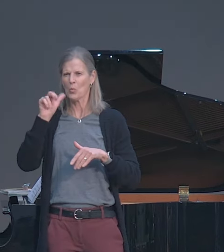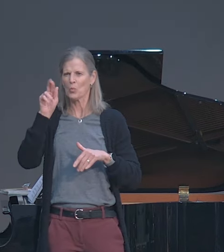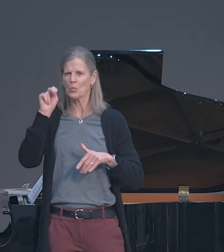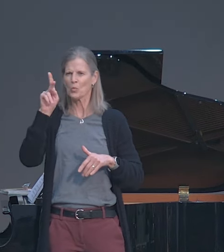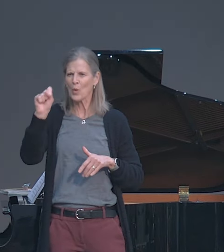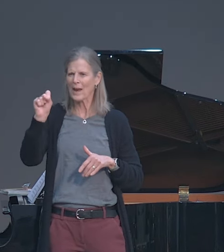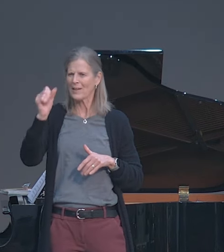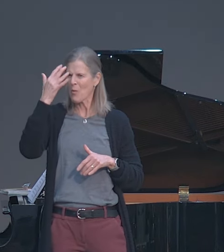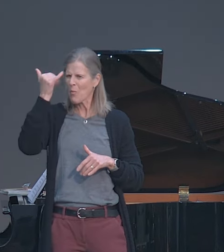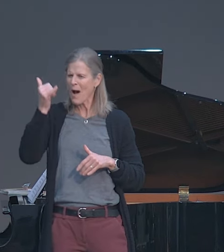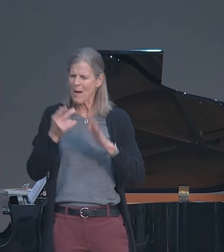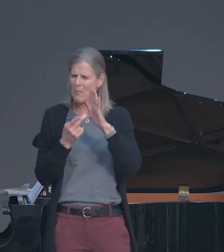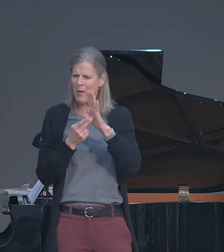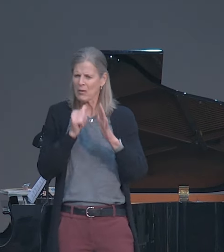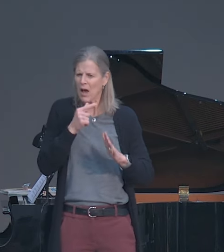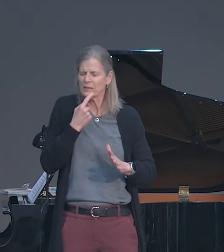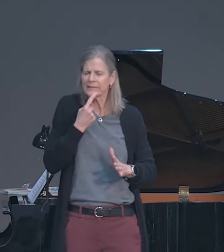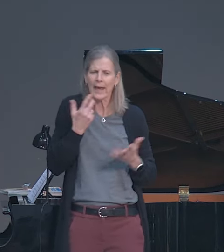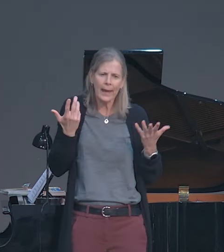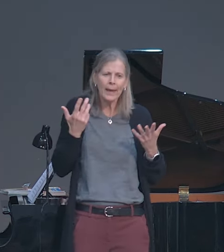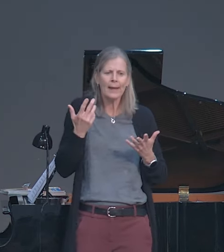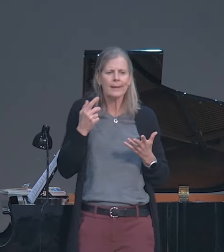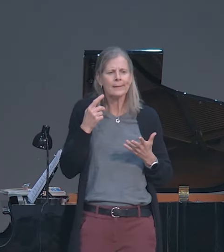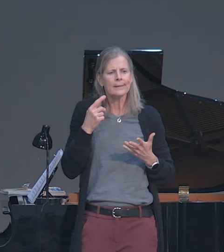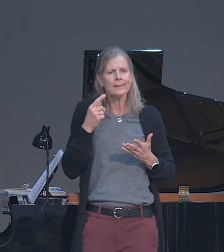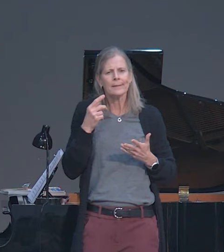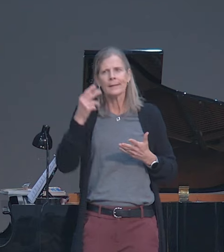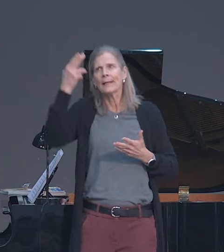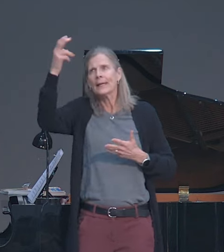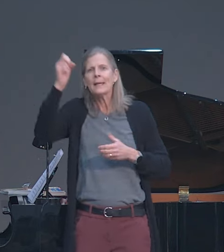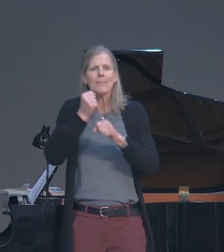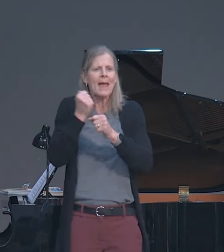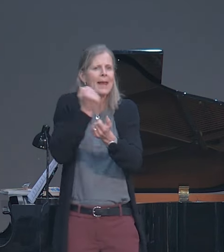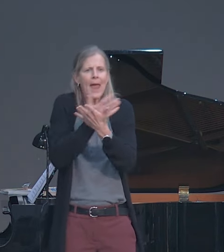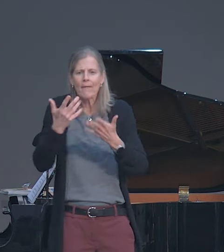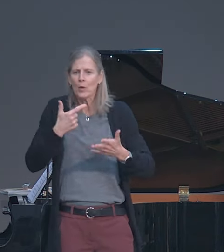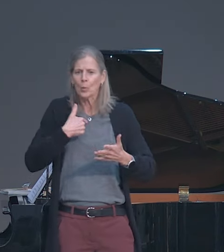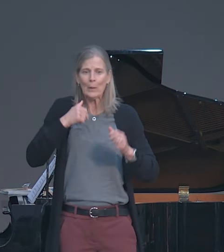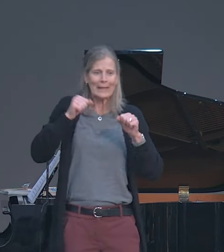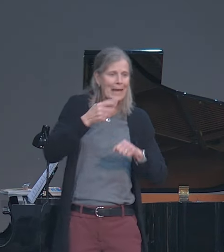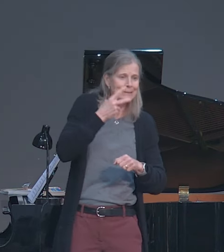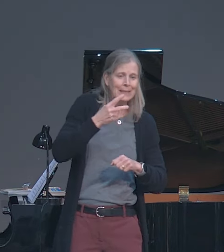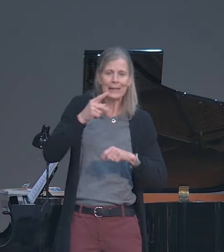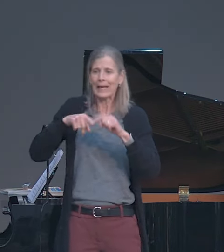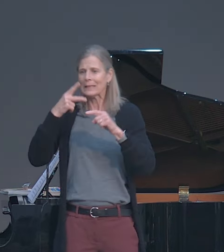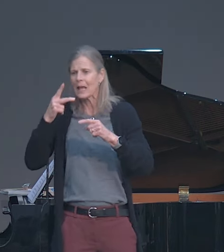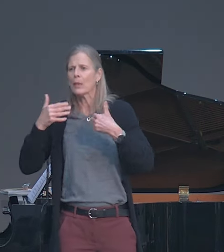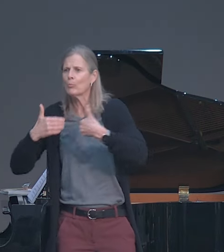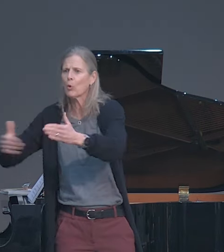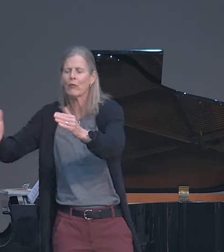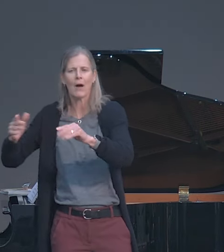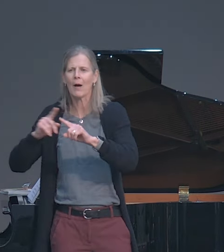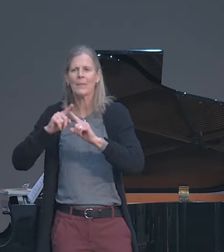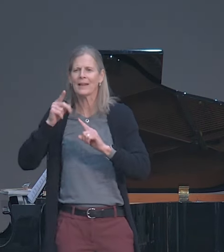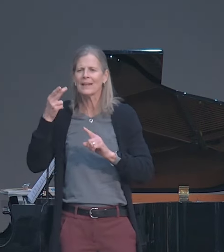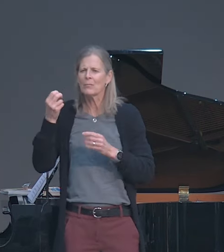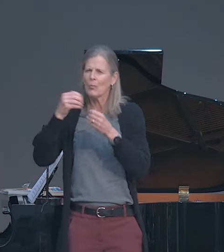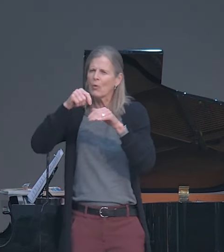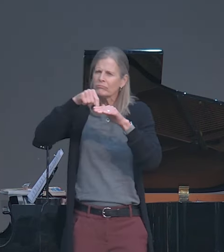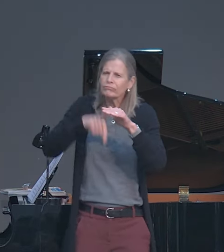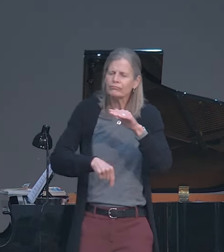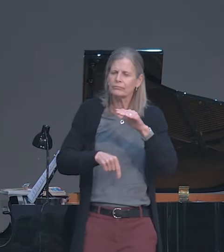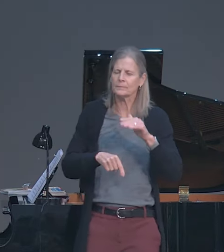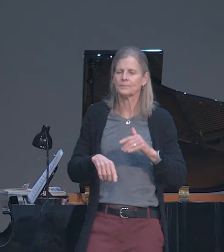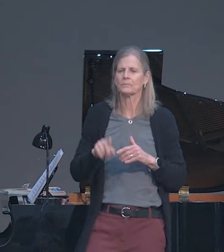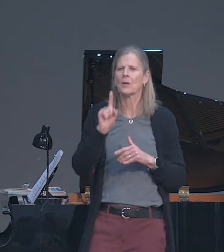wouldn't he just say he created all things that you can see and that you can't see and move on? Well, one aspect of the error making